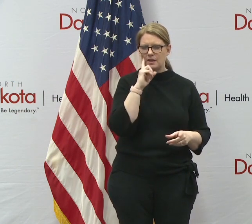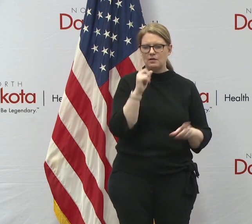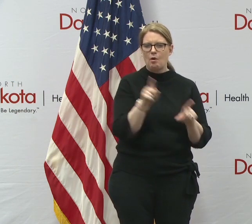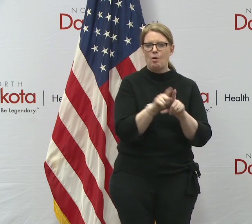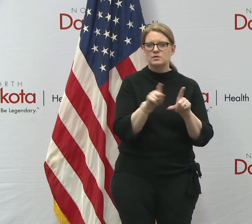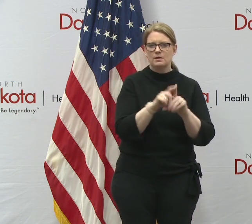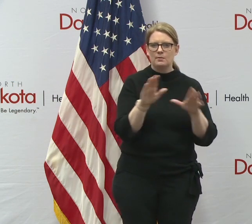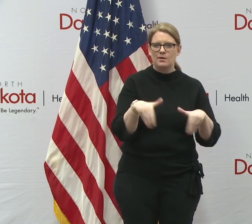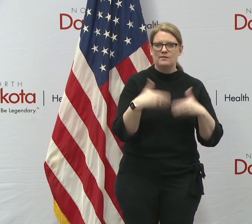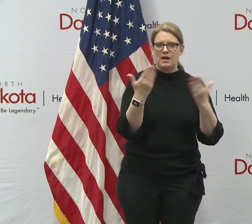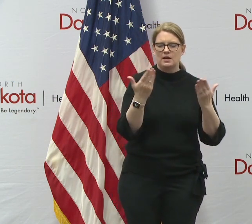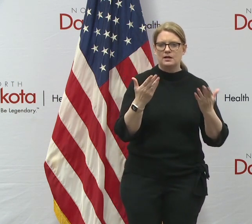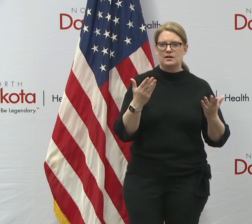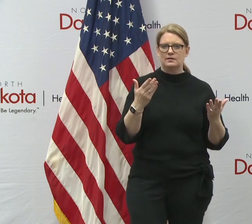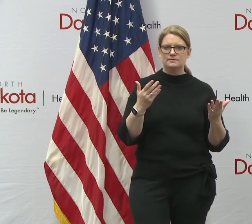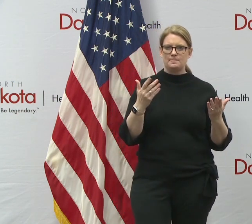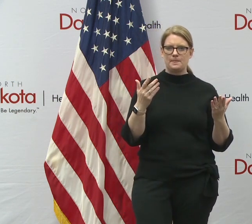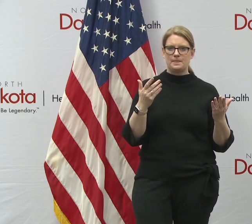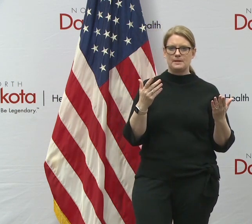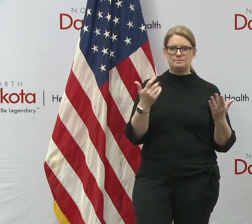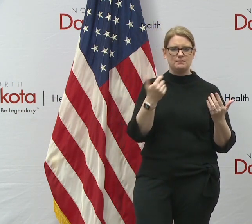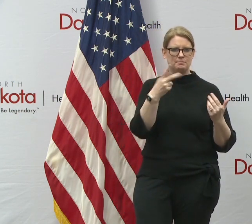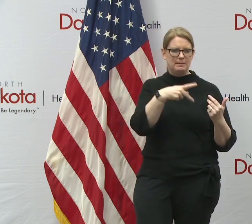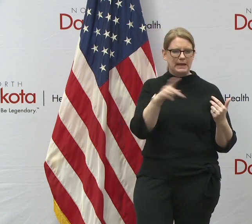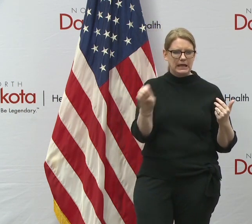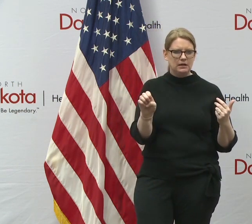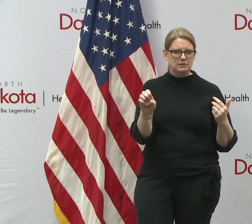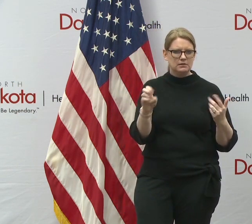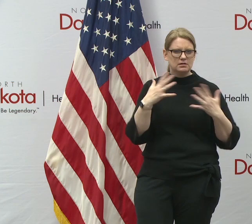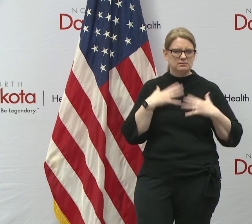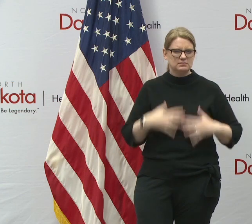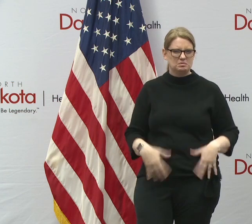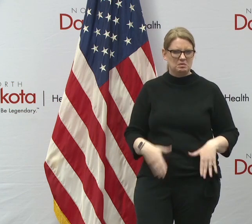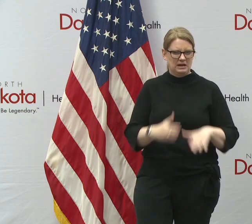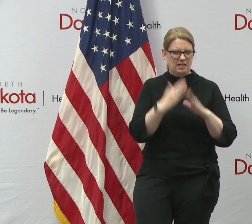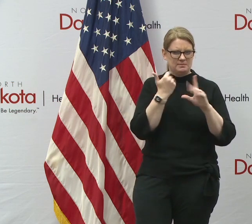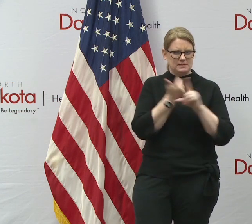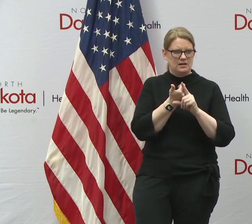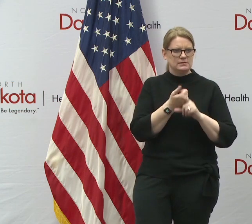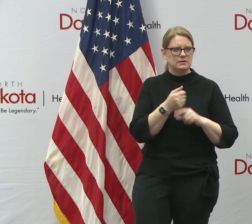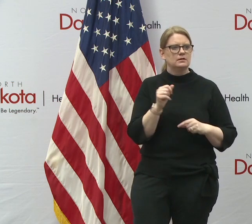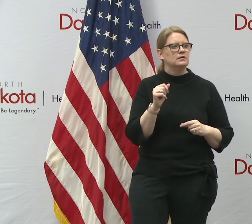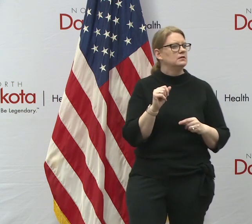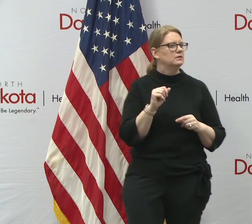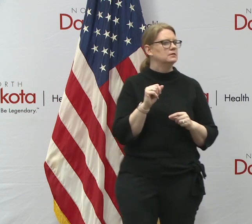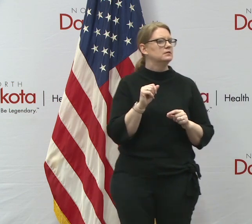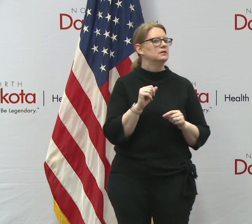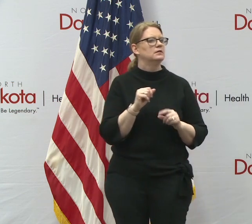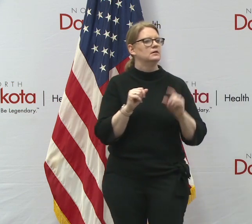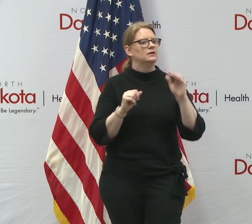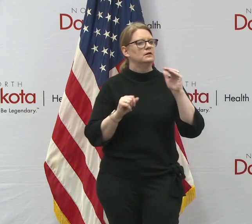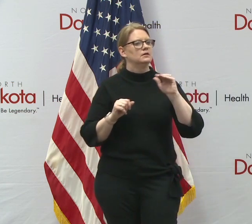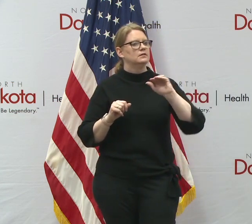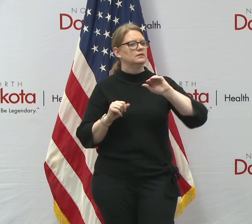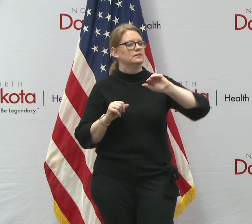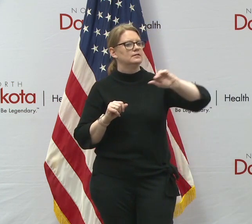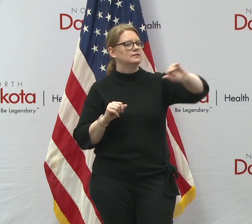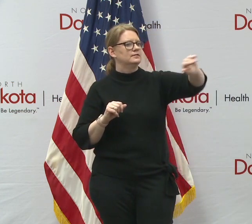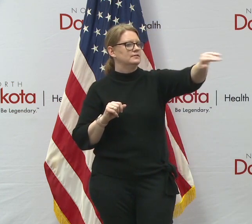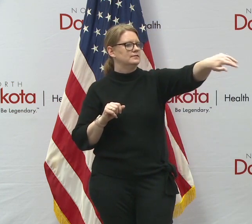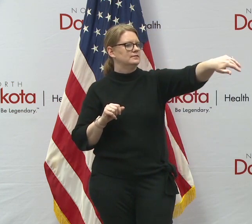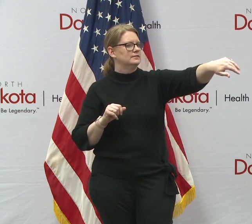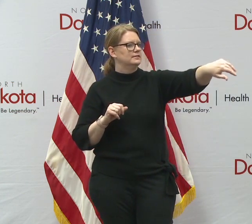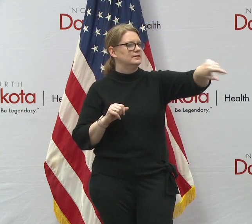provided with, some personal protective gear. Okay, I'm going to go down the line this way. So I'm